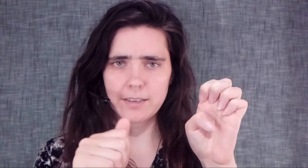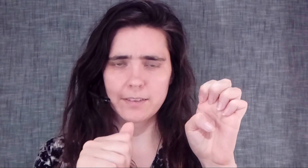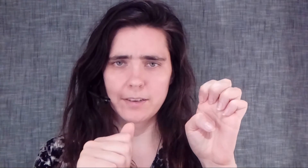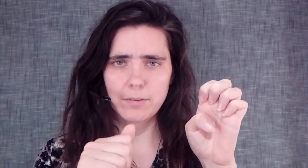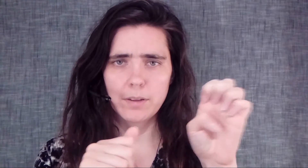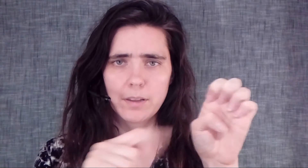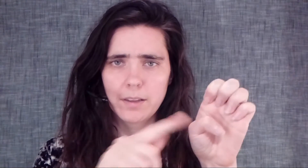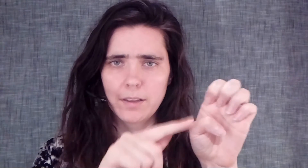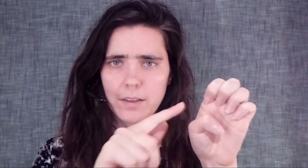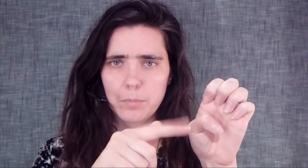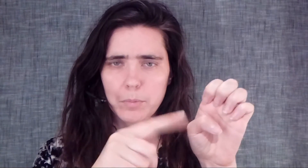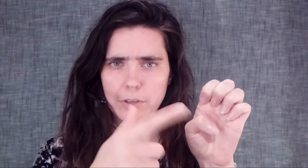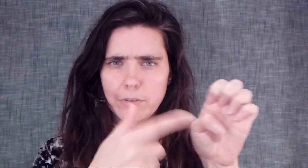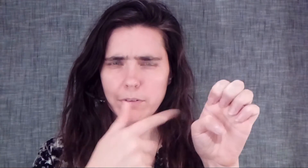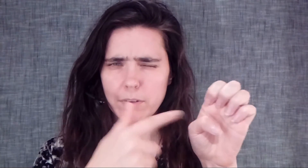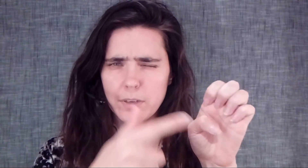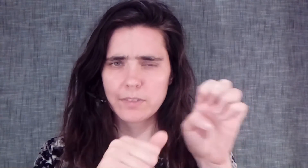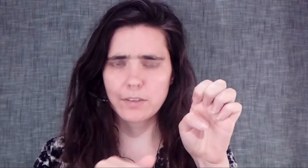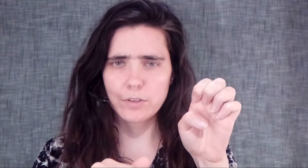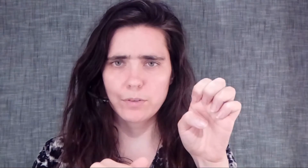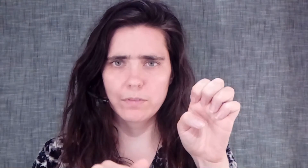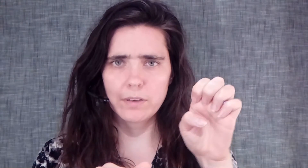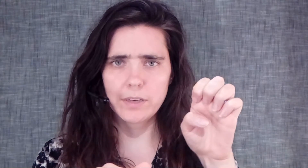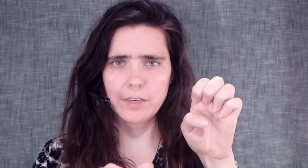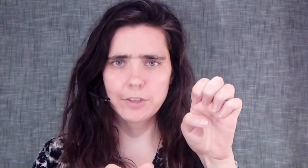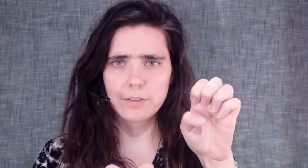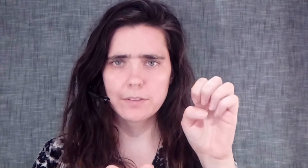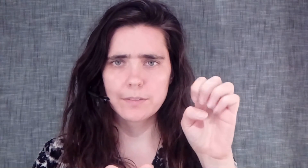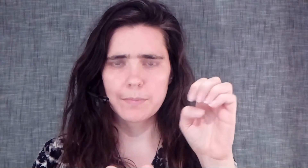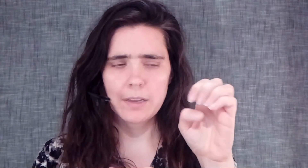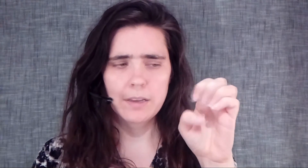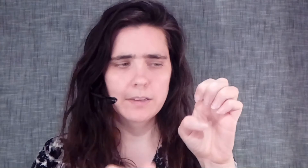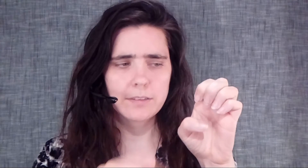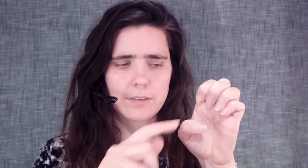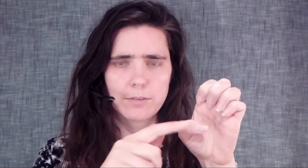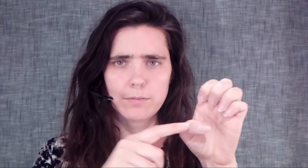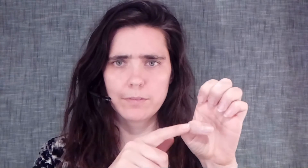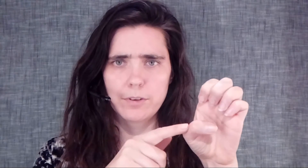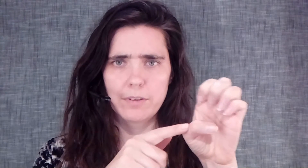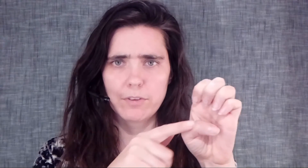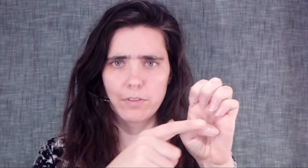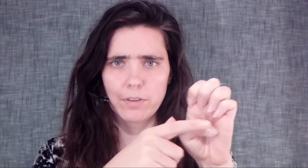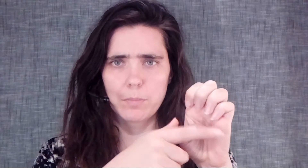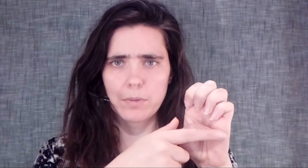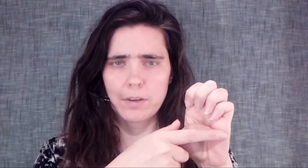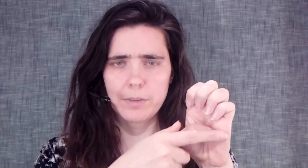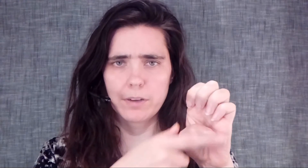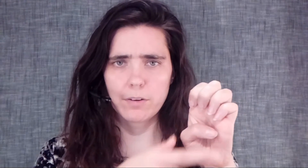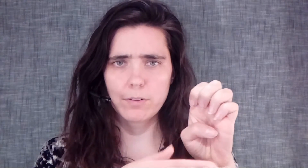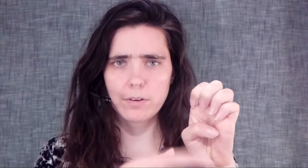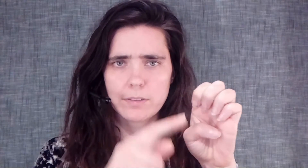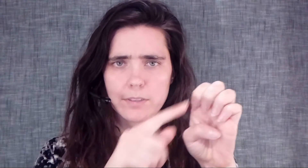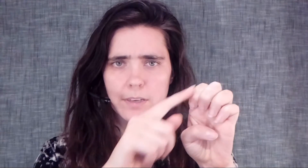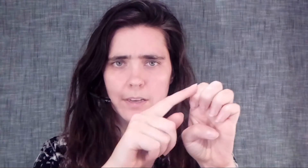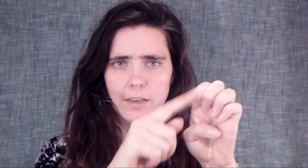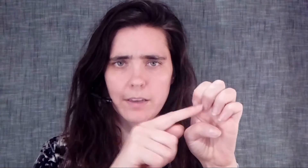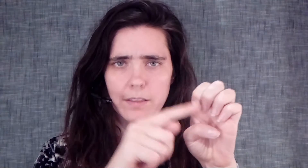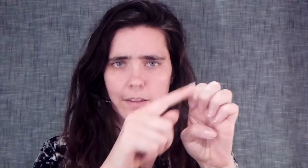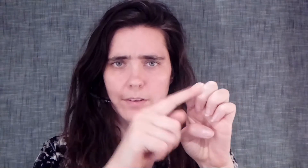now. But you kind of see the 2 variations. So you have your thumb coming across, and then you